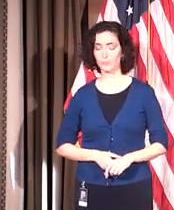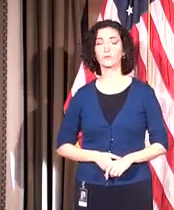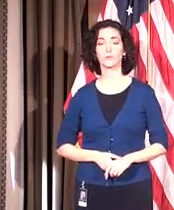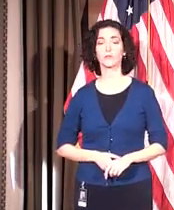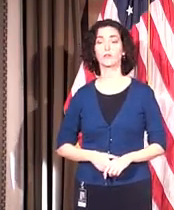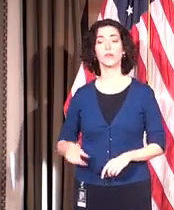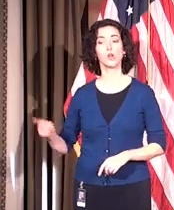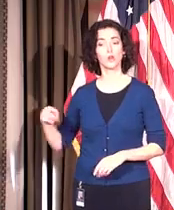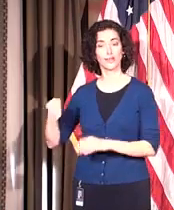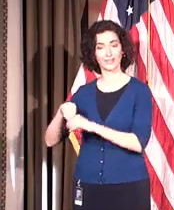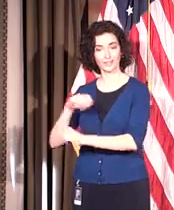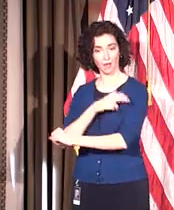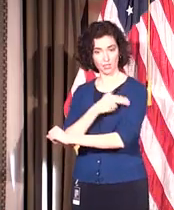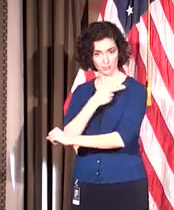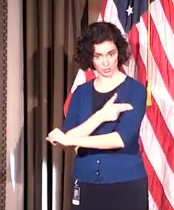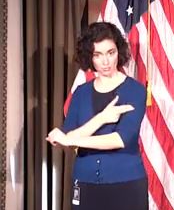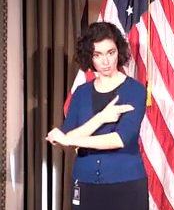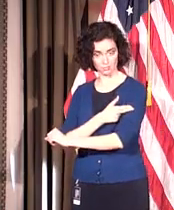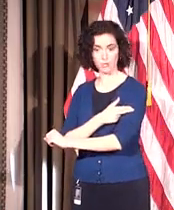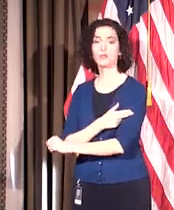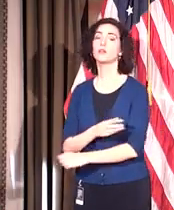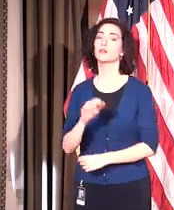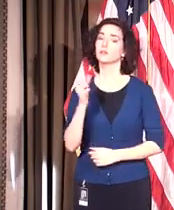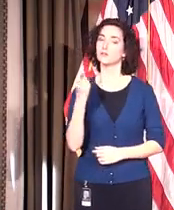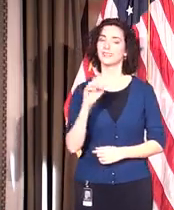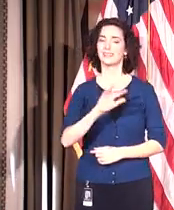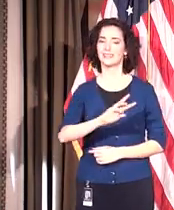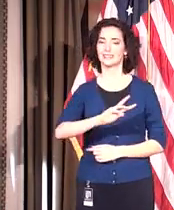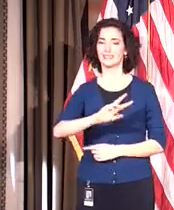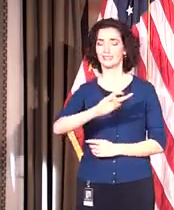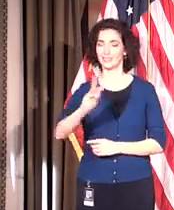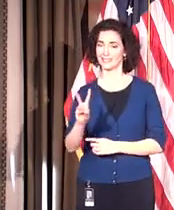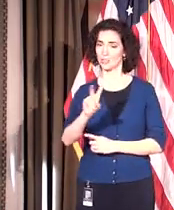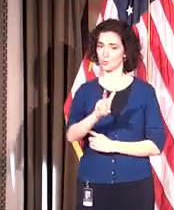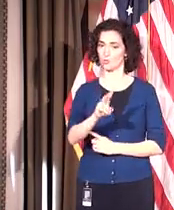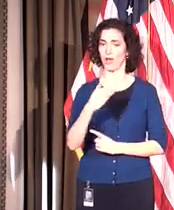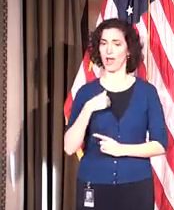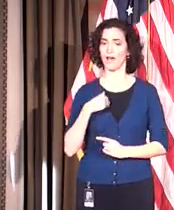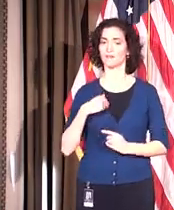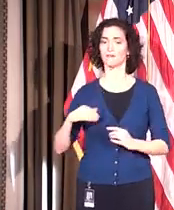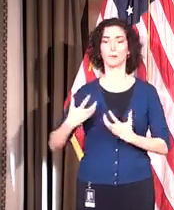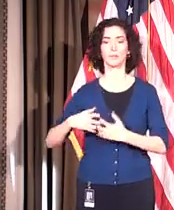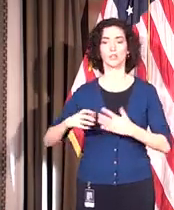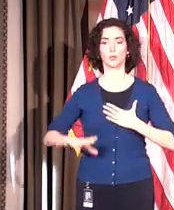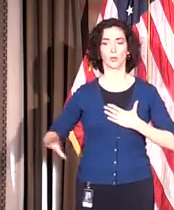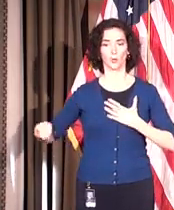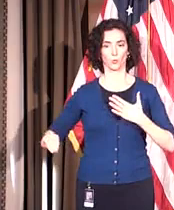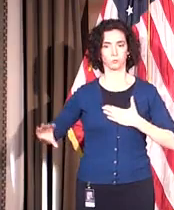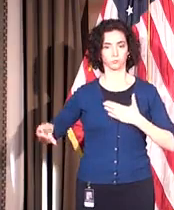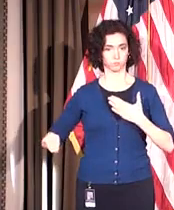62 of those individuals are on mechanical ventilators, and that's up by 3 since yesterday.